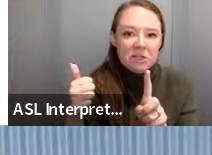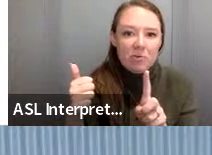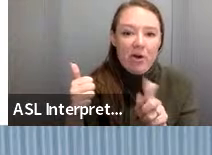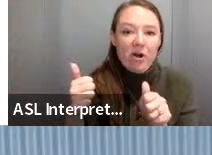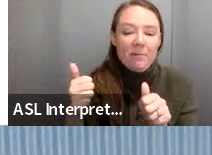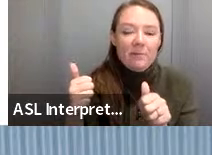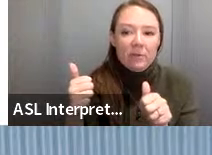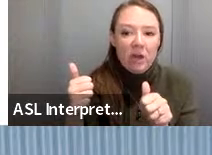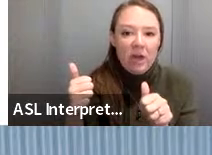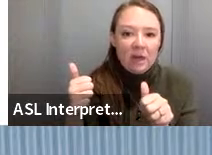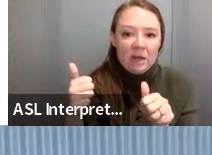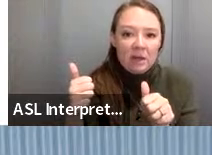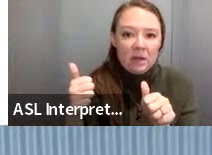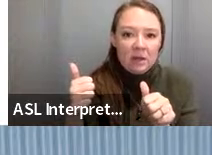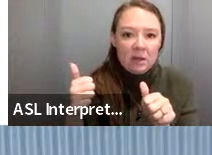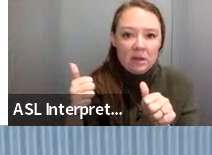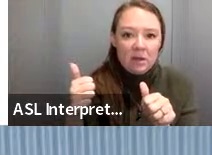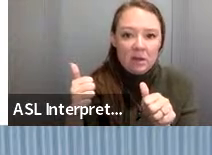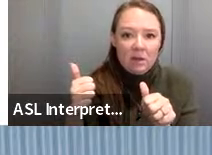Amber, the interpreter. I'm looking.